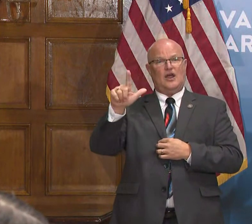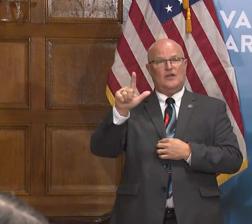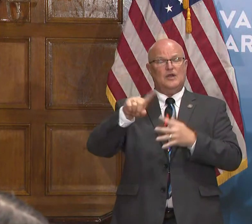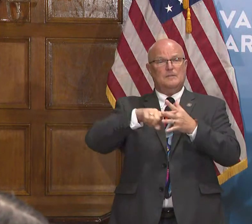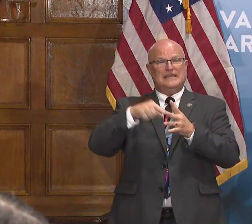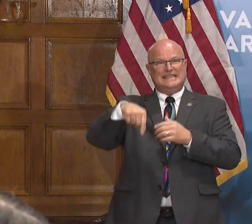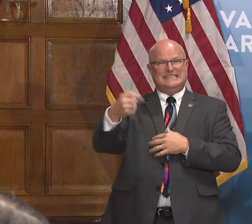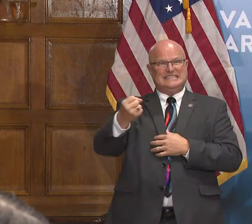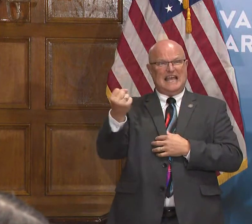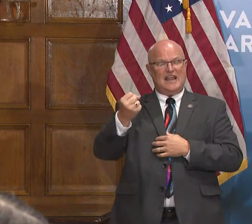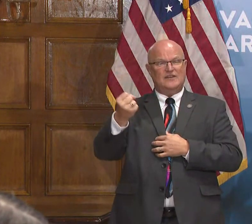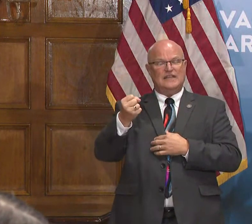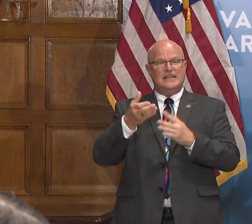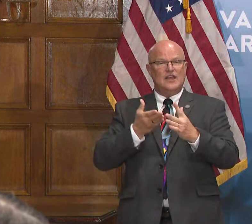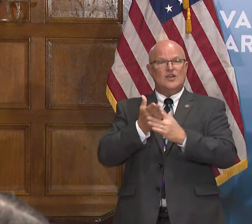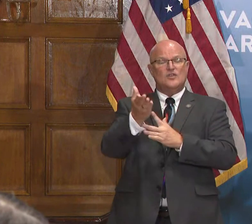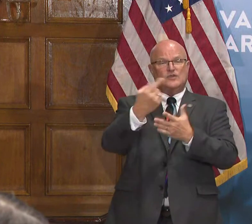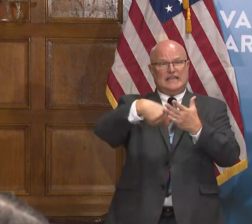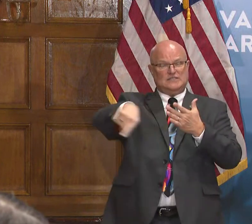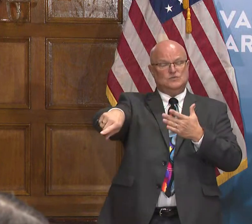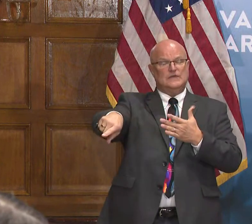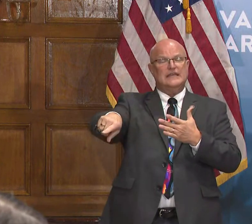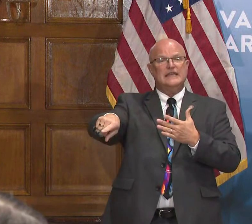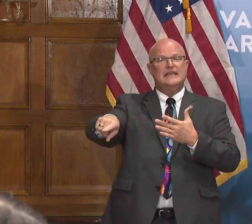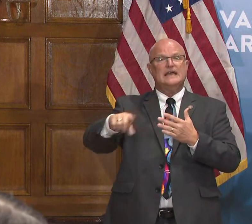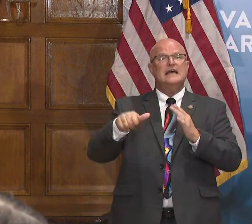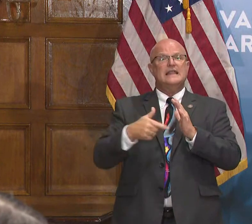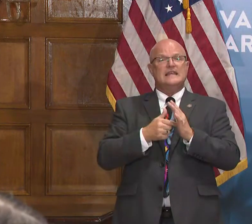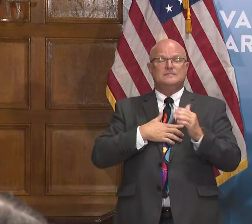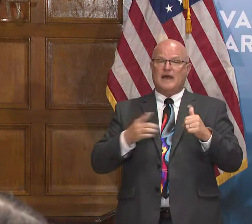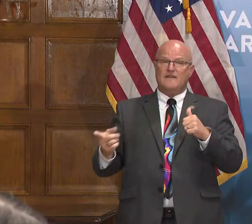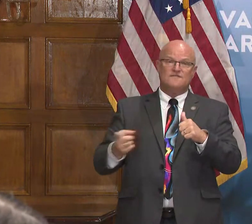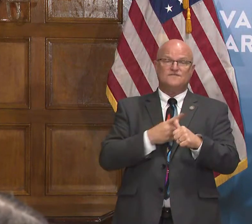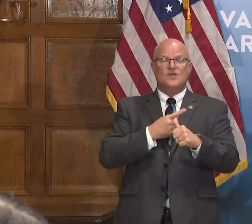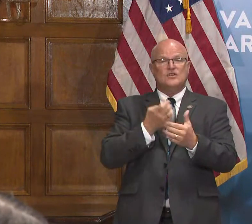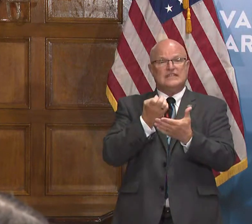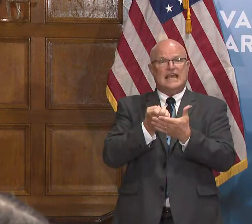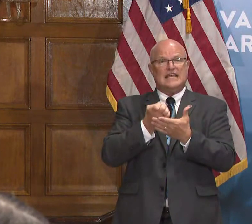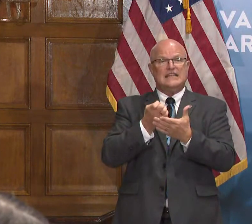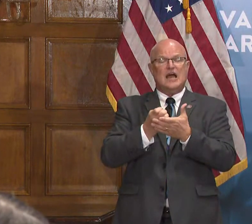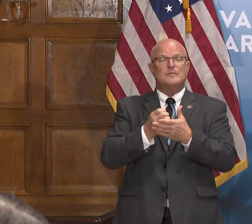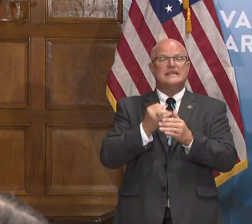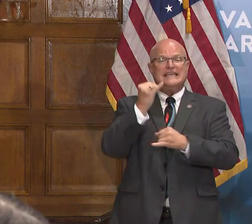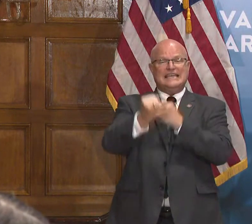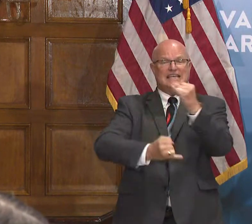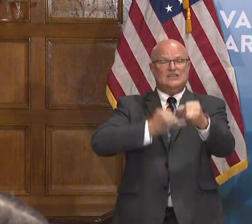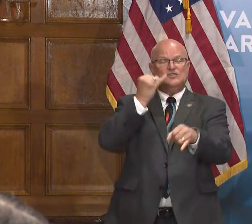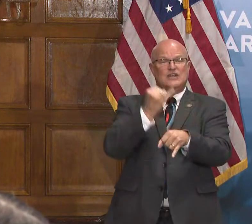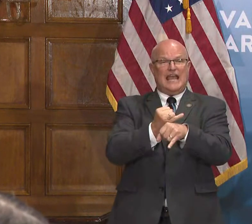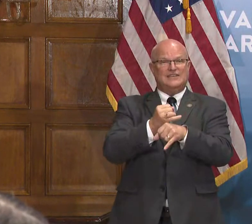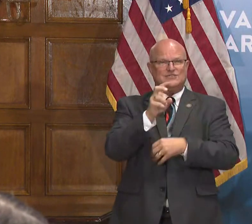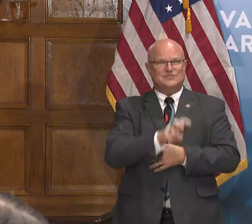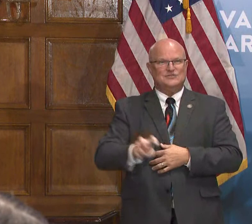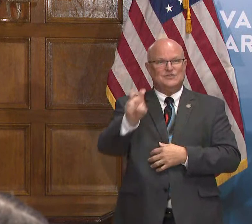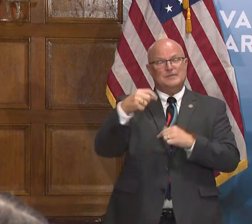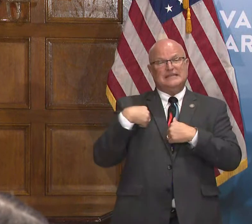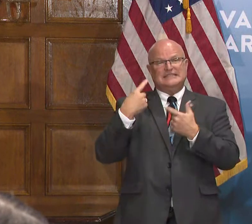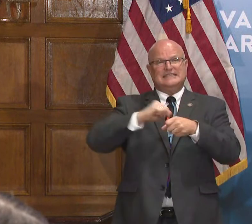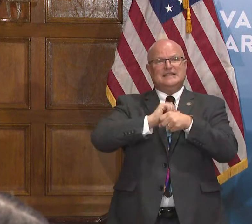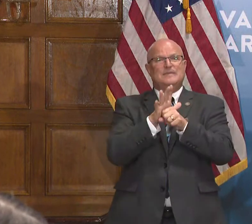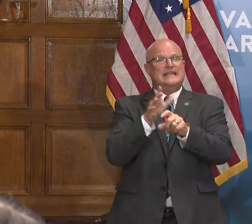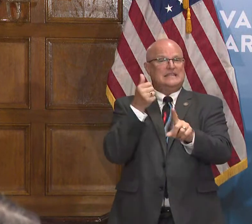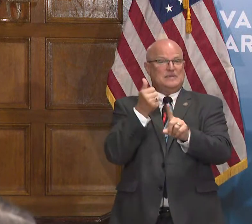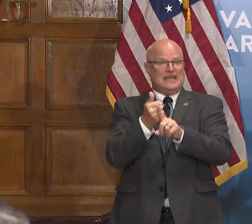this Saturday and extend into next week. This is my first economic international trip since the pandemic